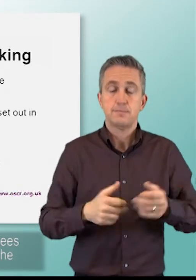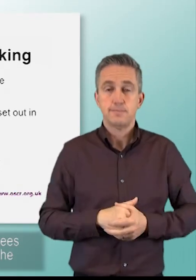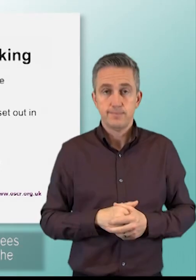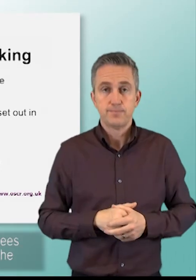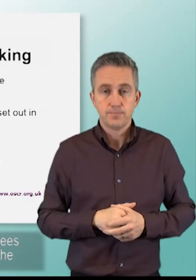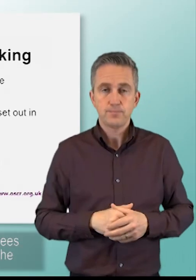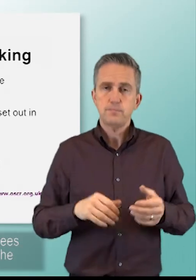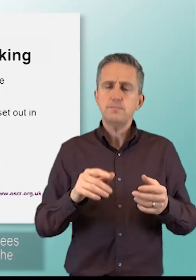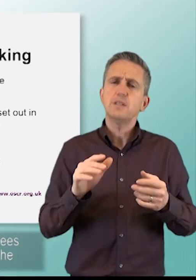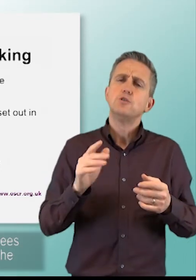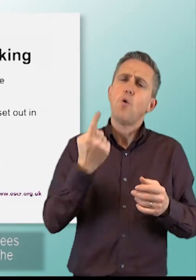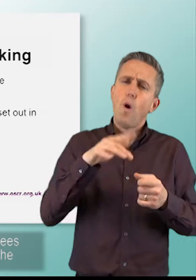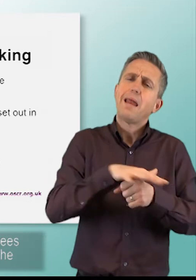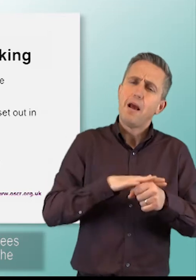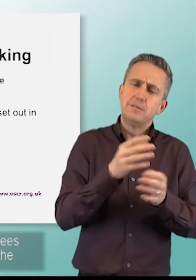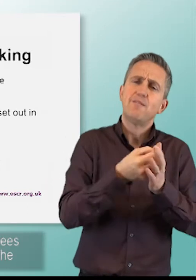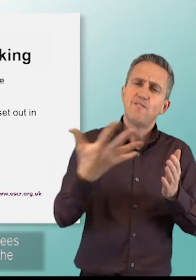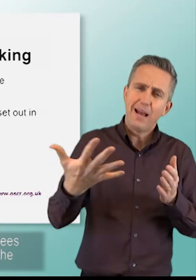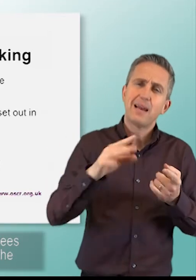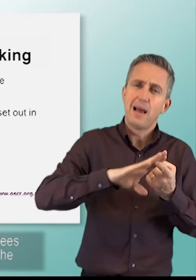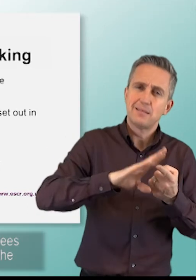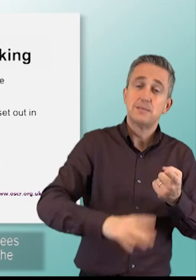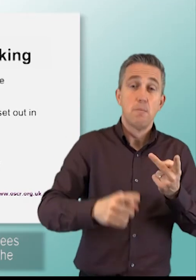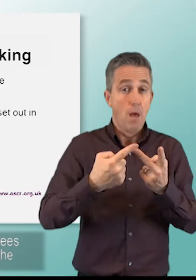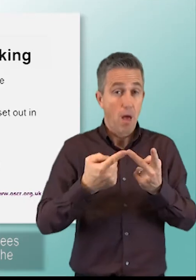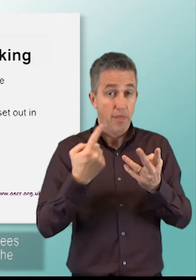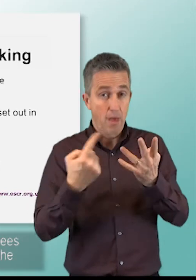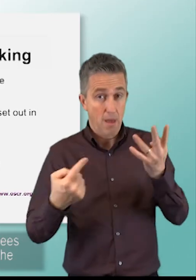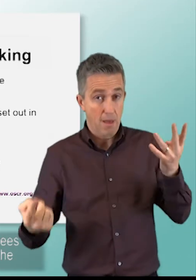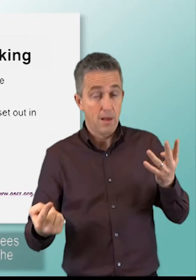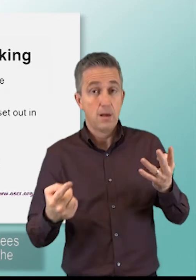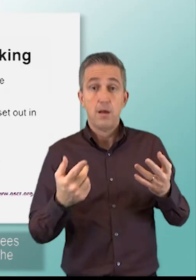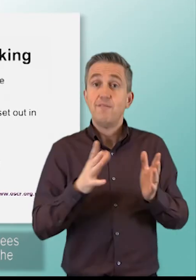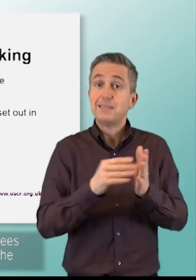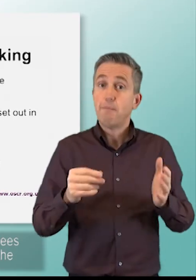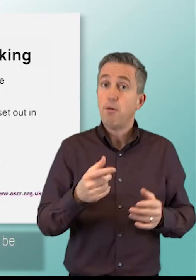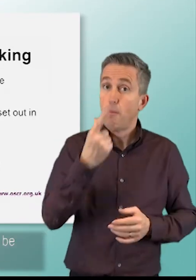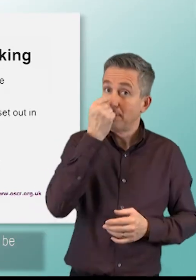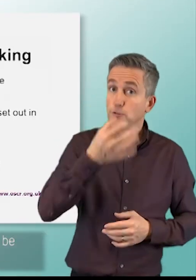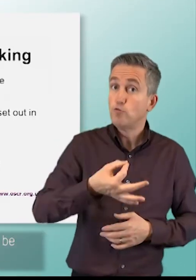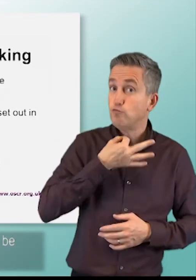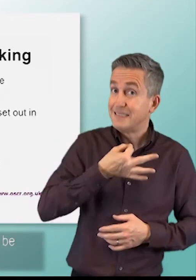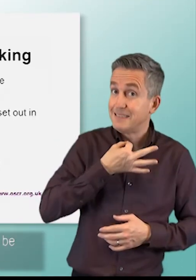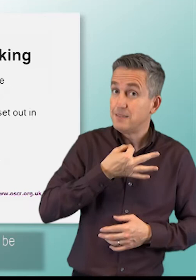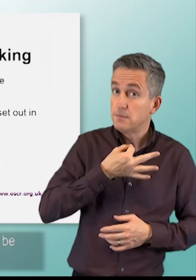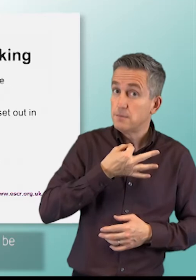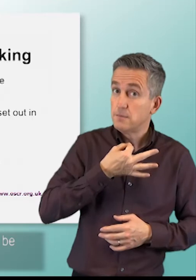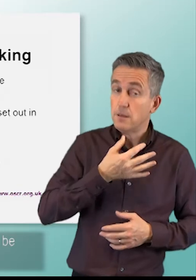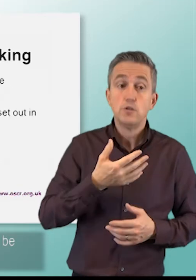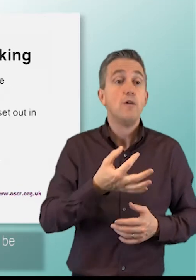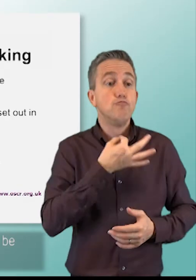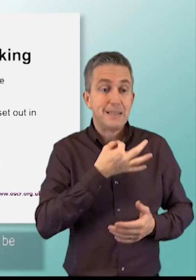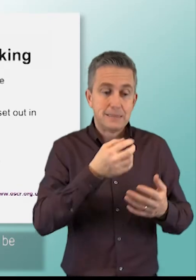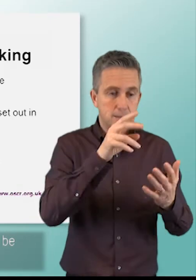More widely, of course, it's not just finance that trustees need to know and understand. It's also risks that the charity faces more generally that trustees need